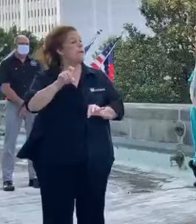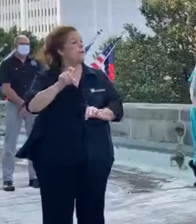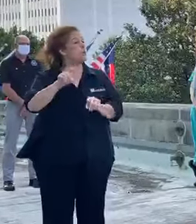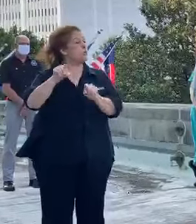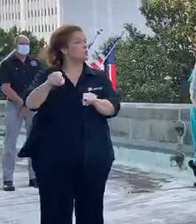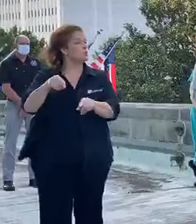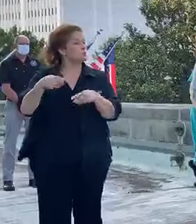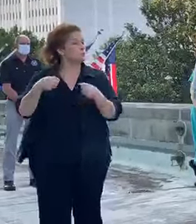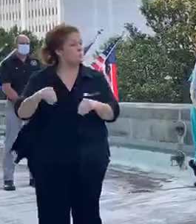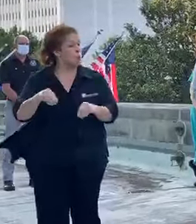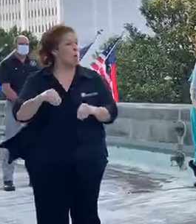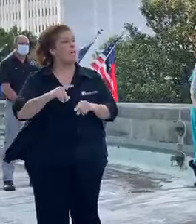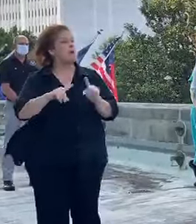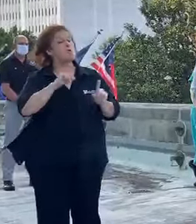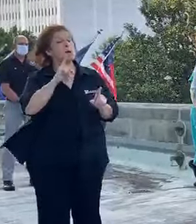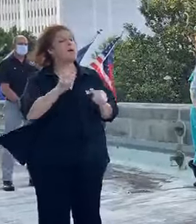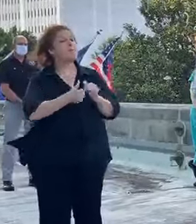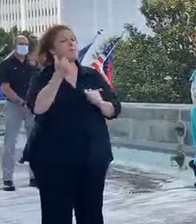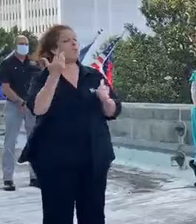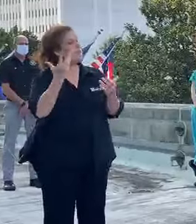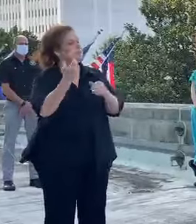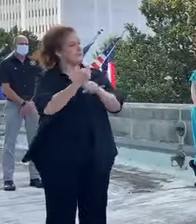but again, safest at home.